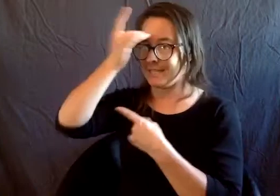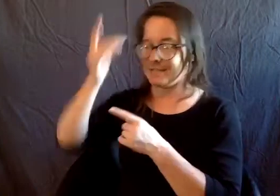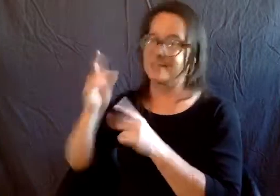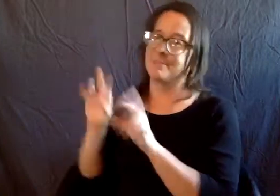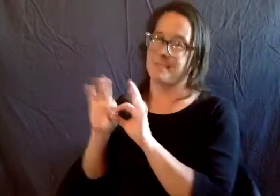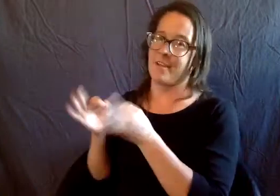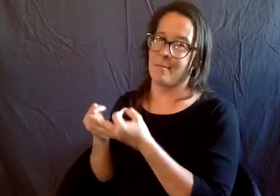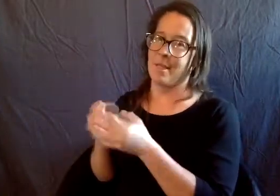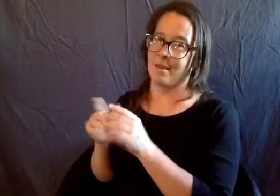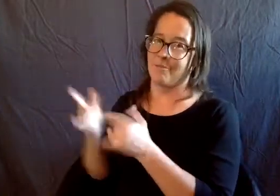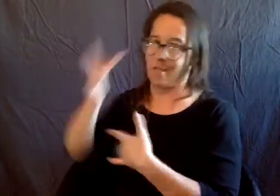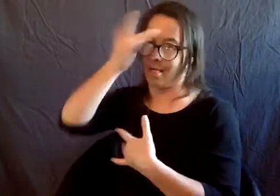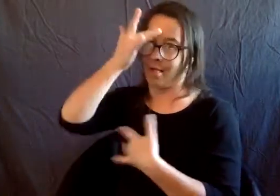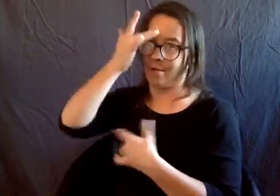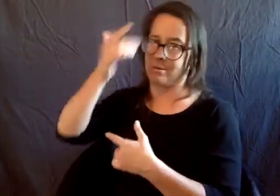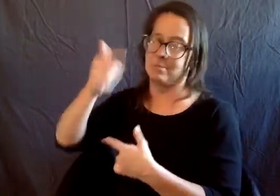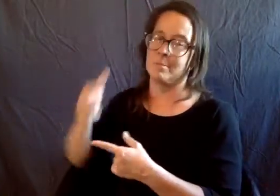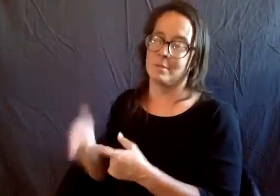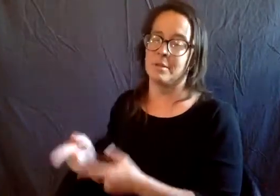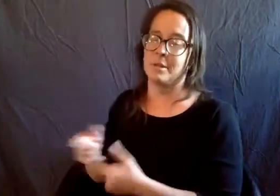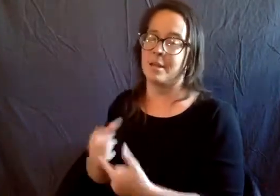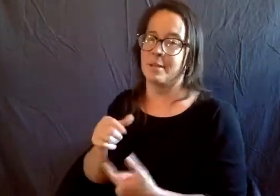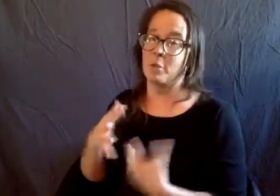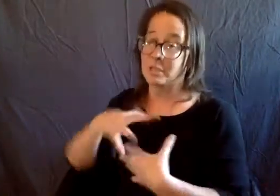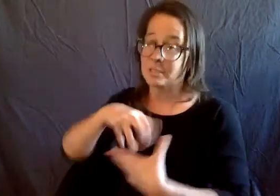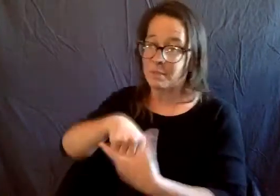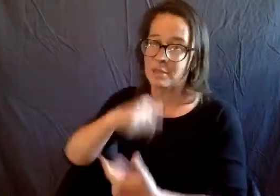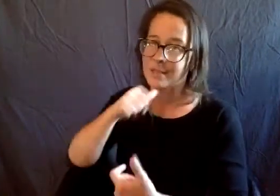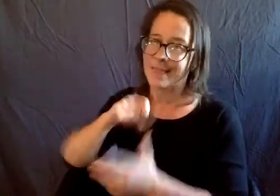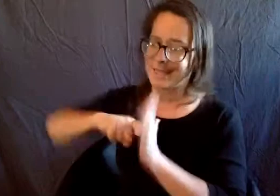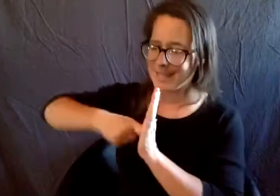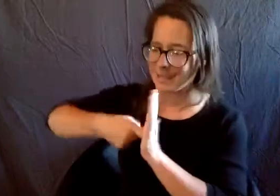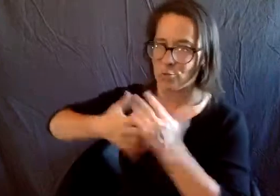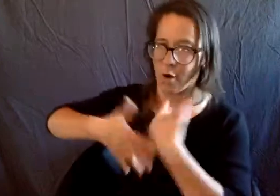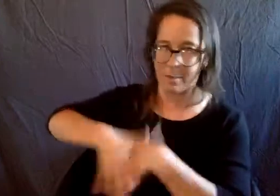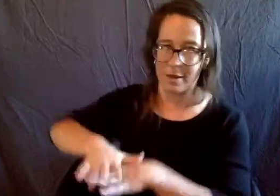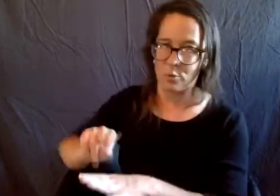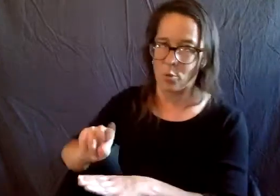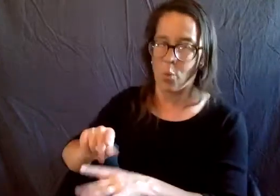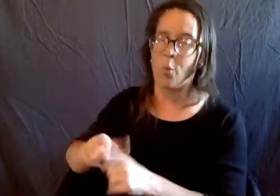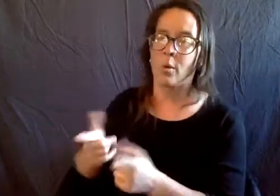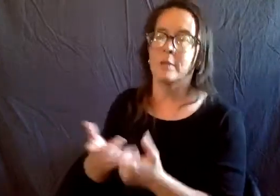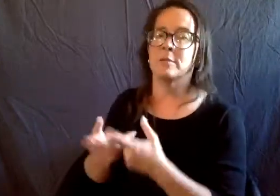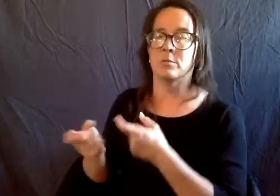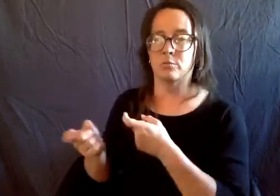is that participation is not the key to harmony. The key to harmony is